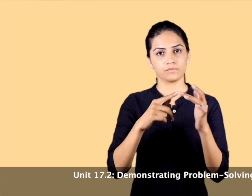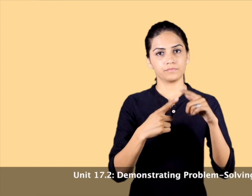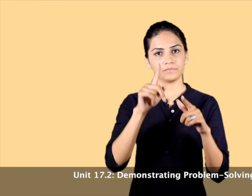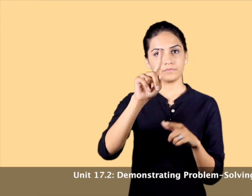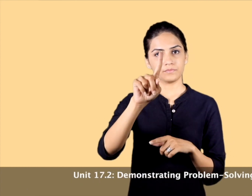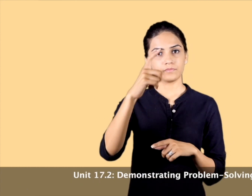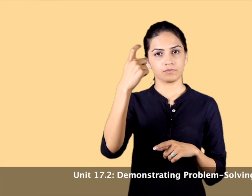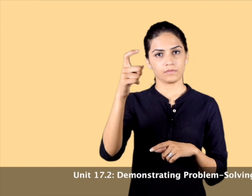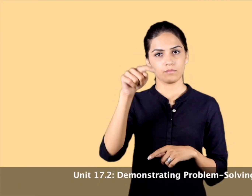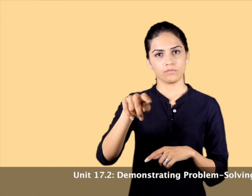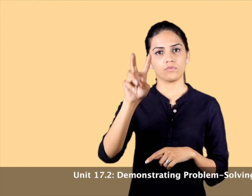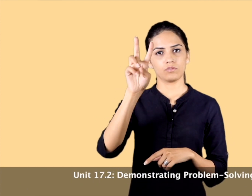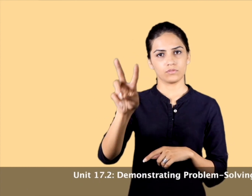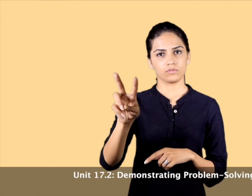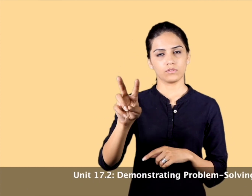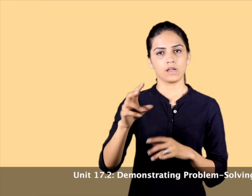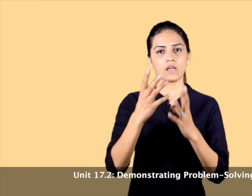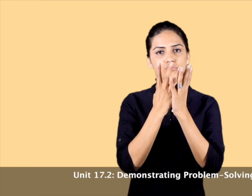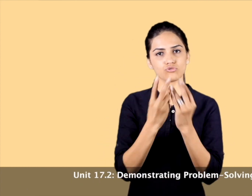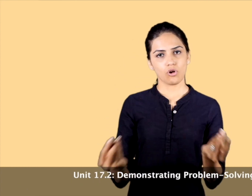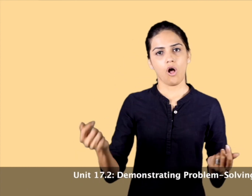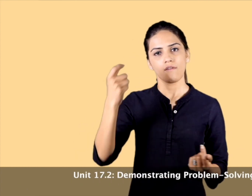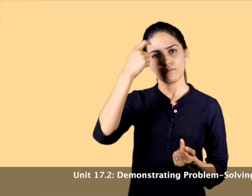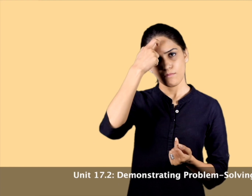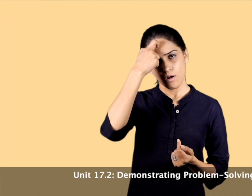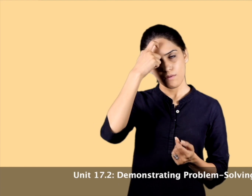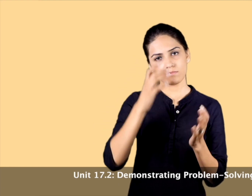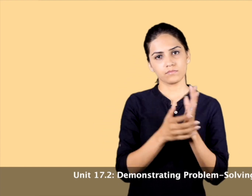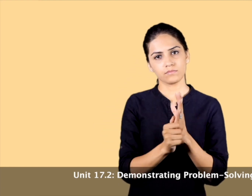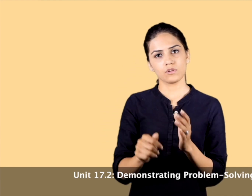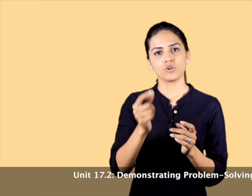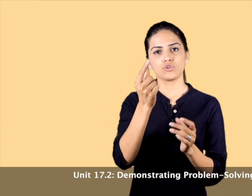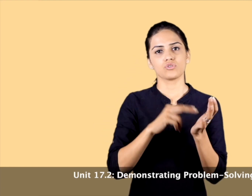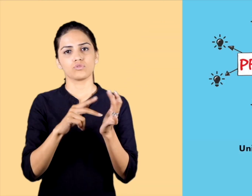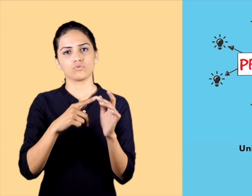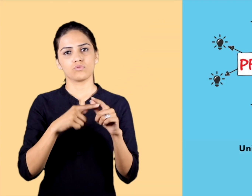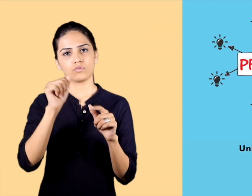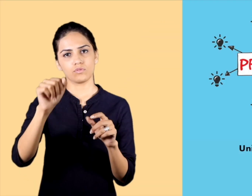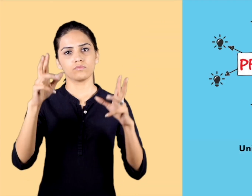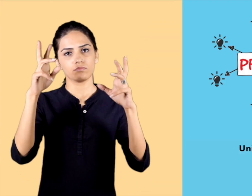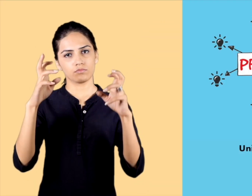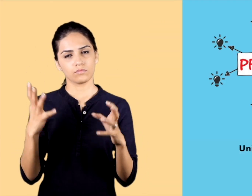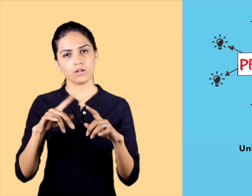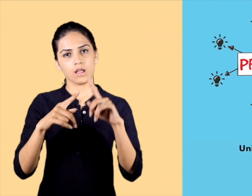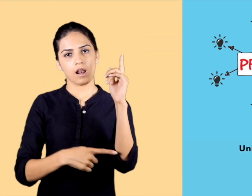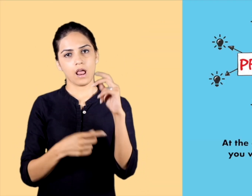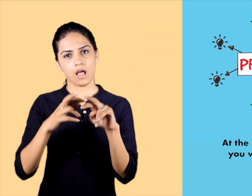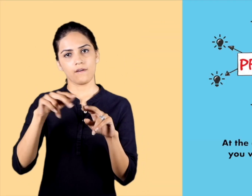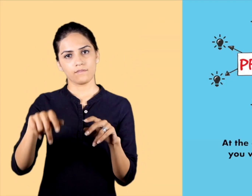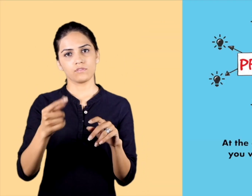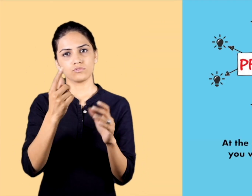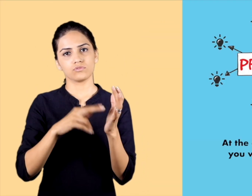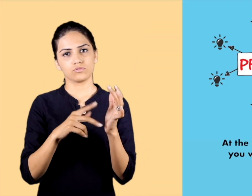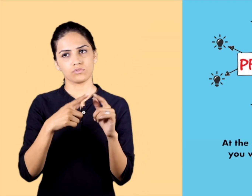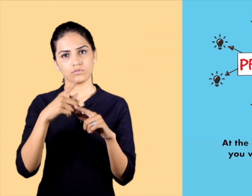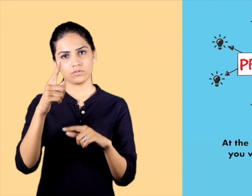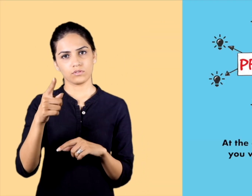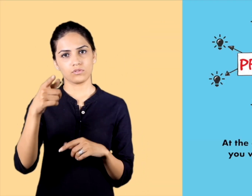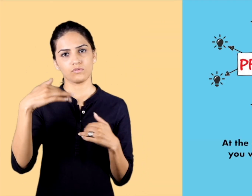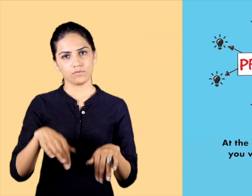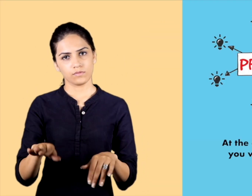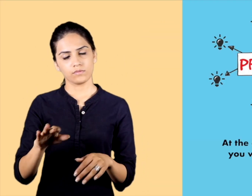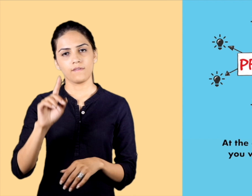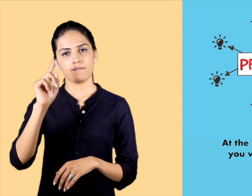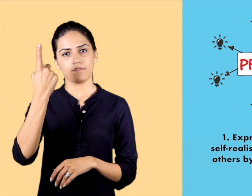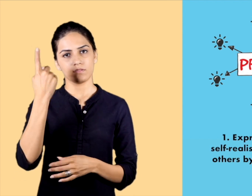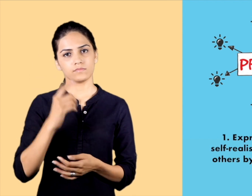Unit 17.2 Demonstrating Problem Solving Skills. Unit objectives. At the end of this unit, you